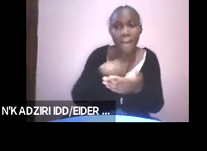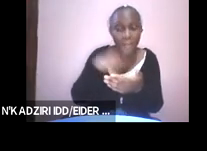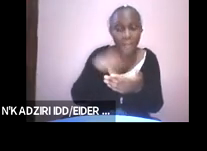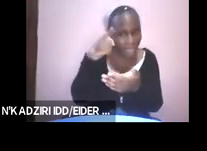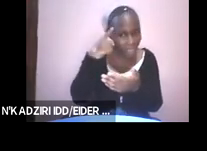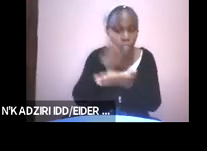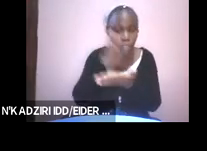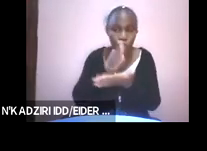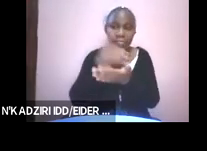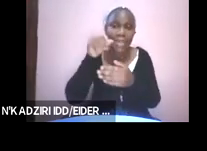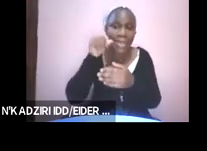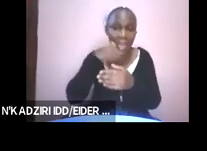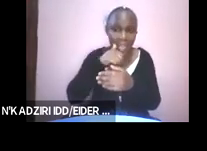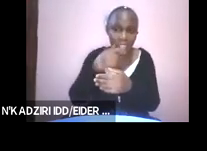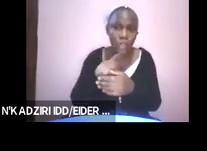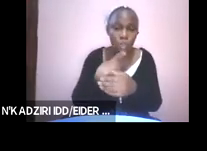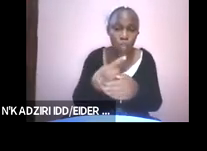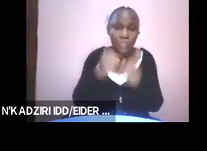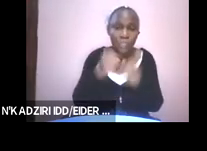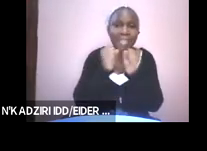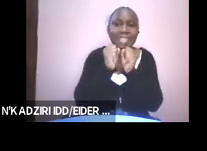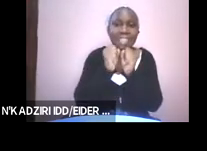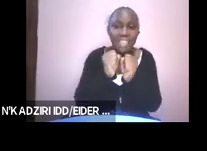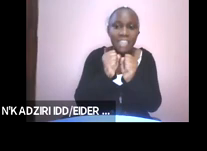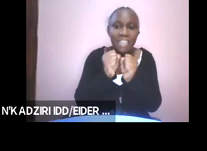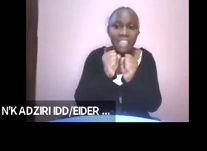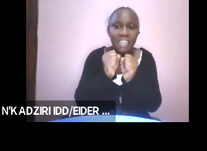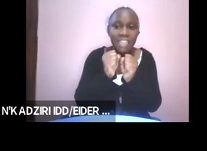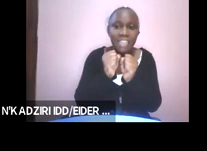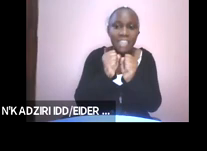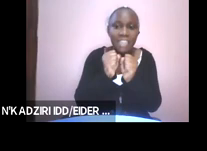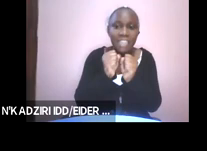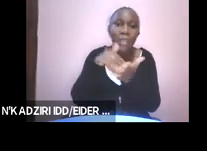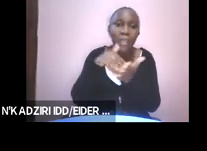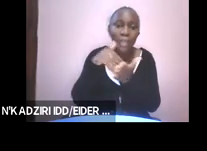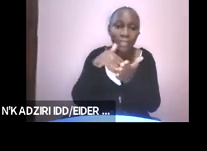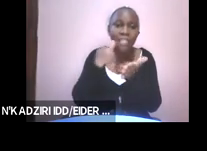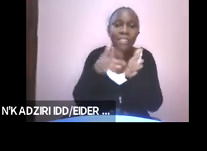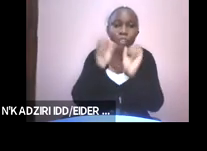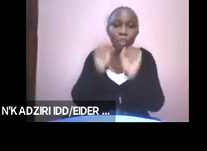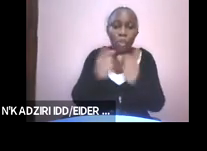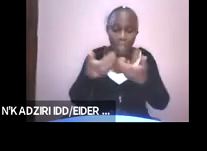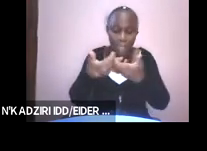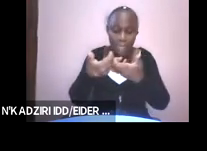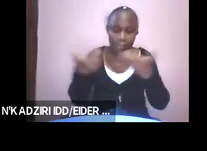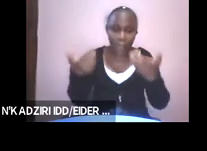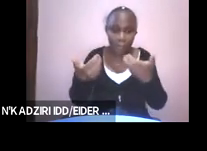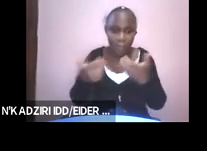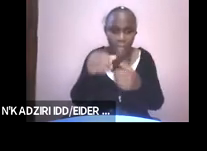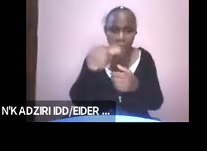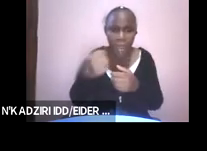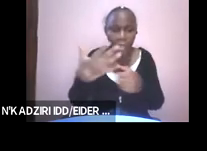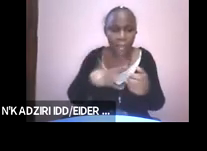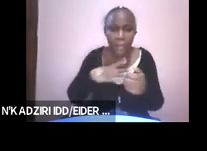the strength or the weakness so that we can be able to tell apart. So one of us is also saying the strengths on pointing